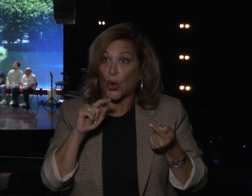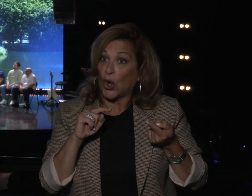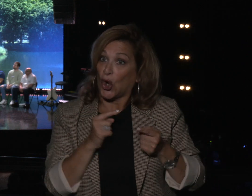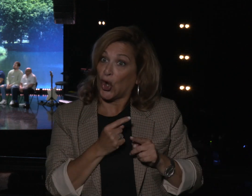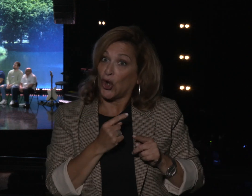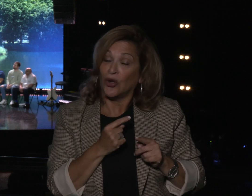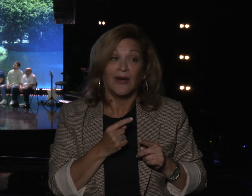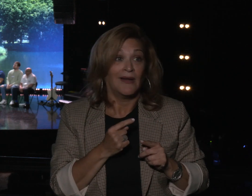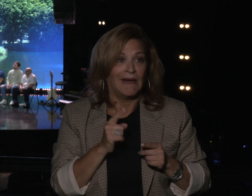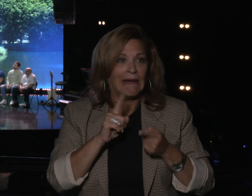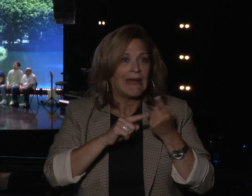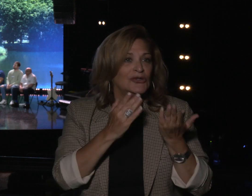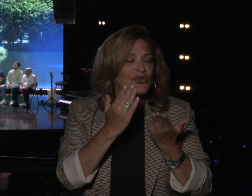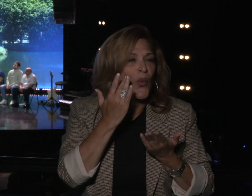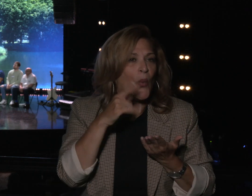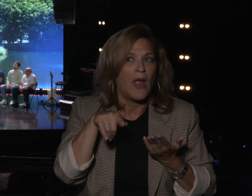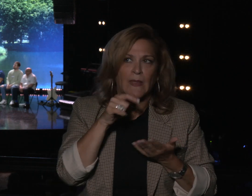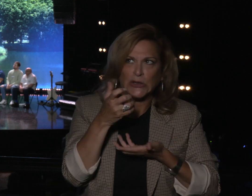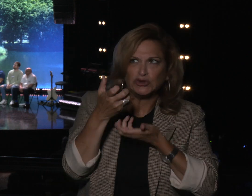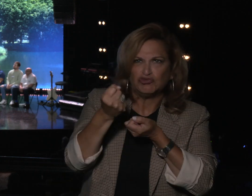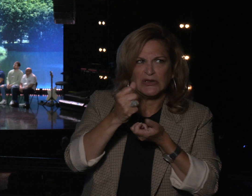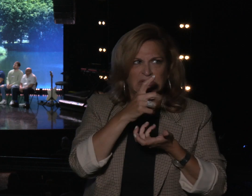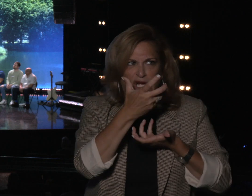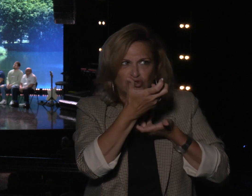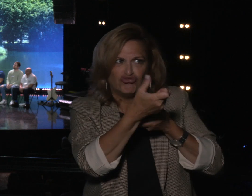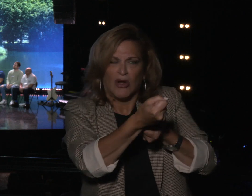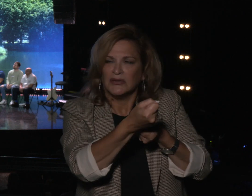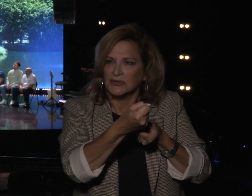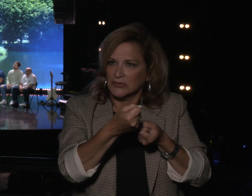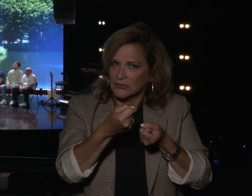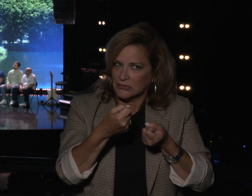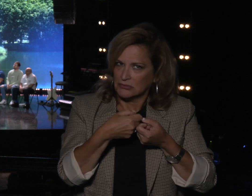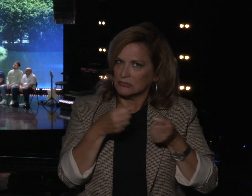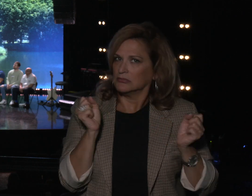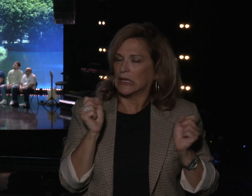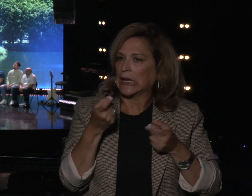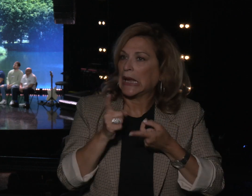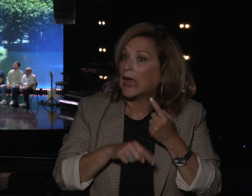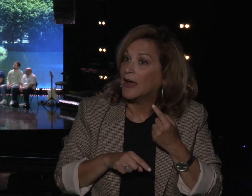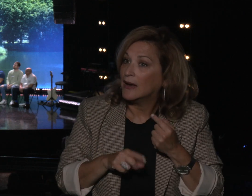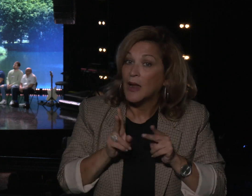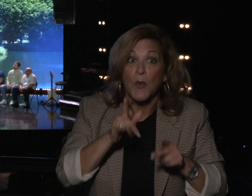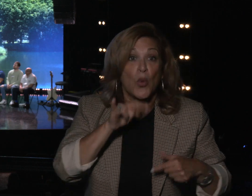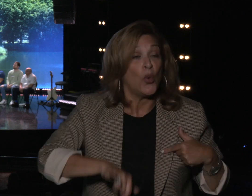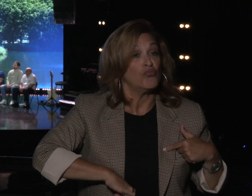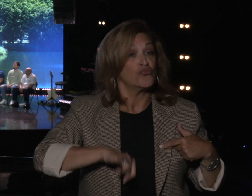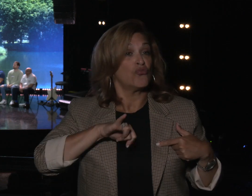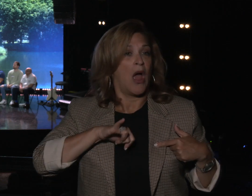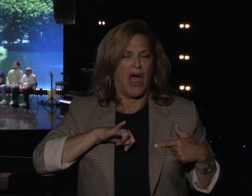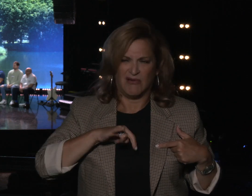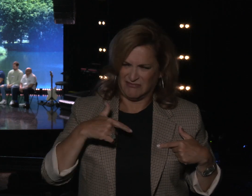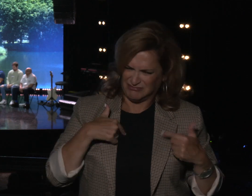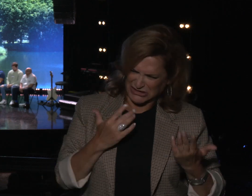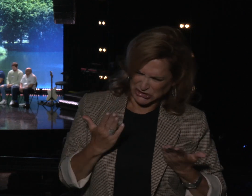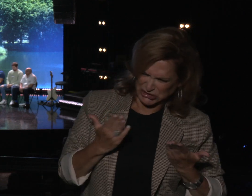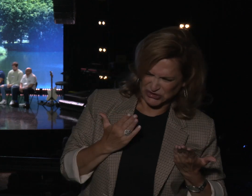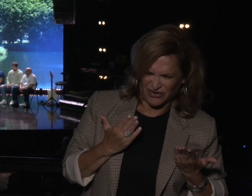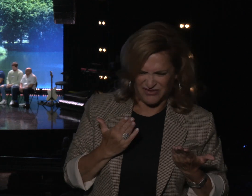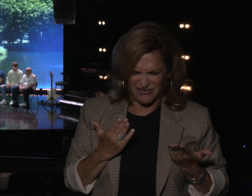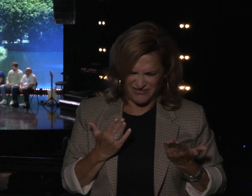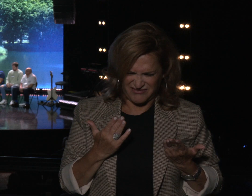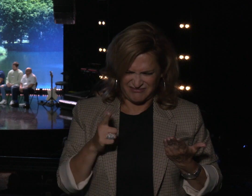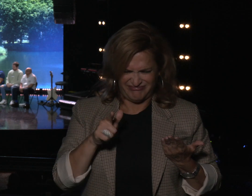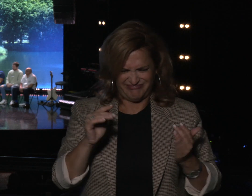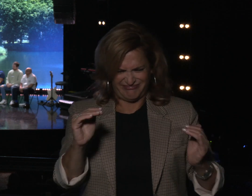be vulnerable because they can't trust anybody. Proud people can't do this. This is beneath me. There's no way I'm